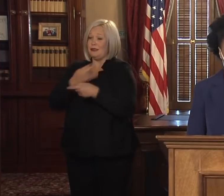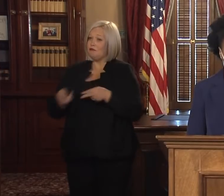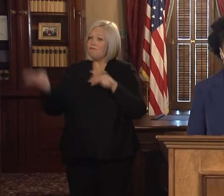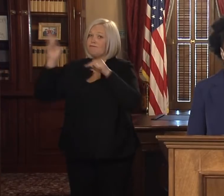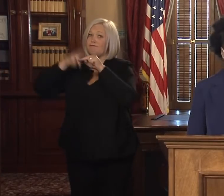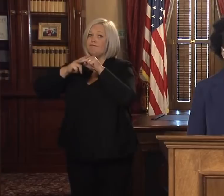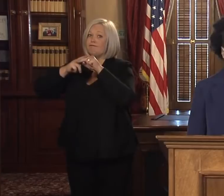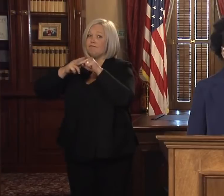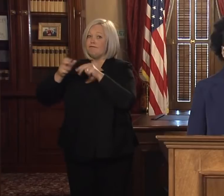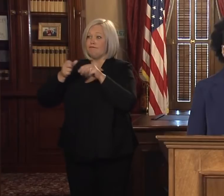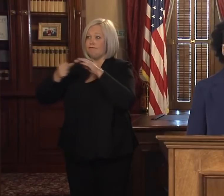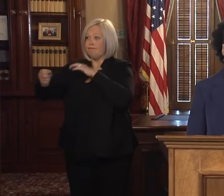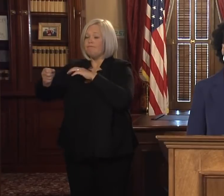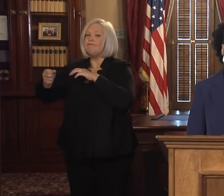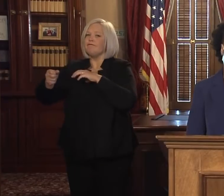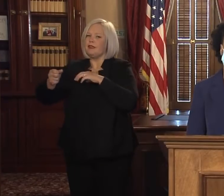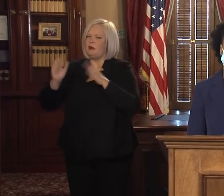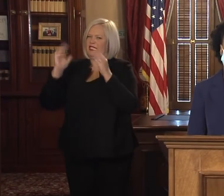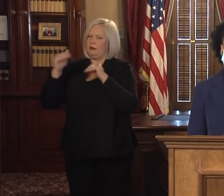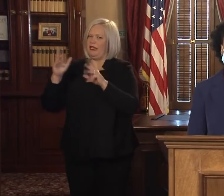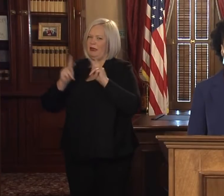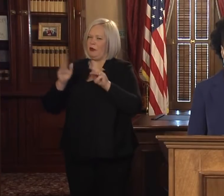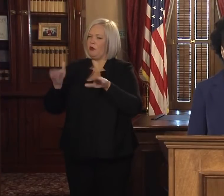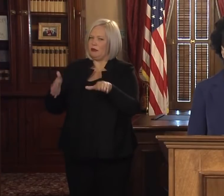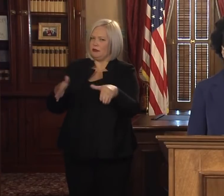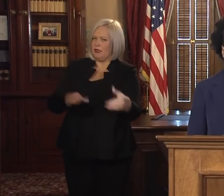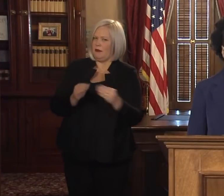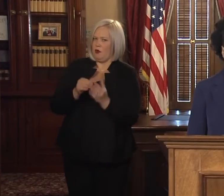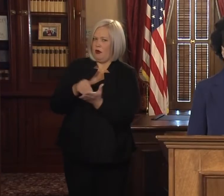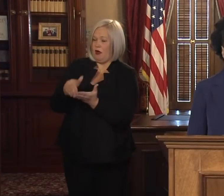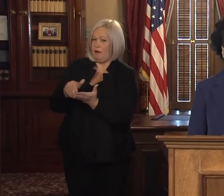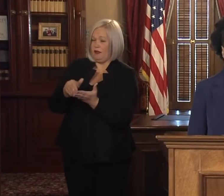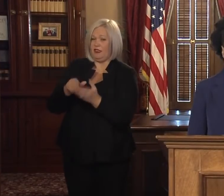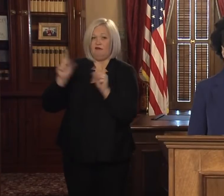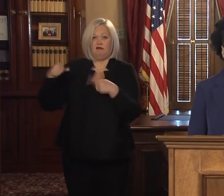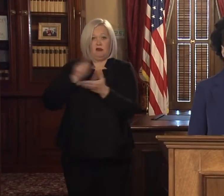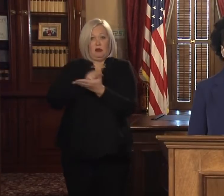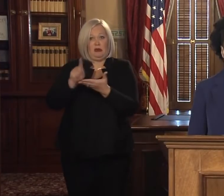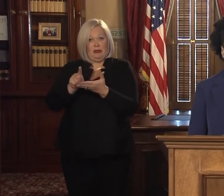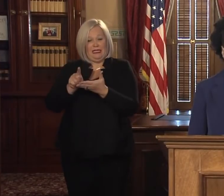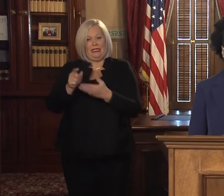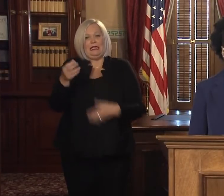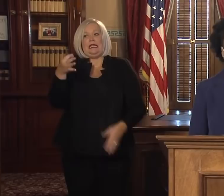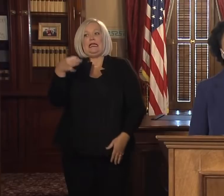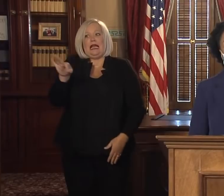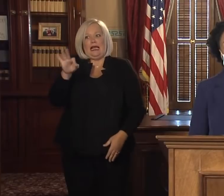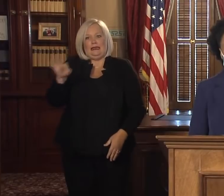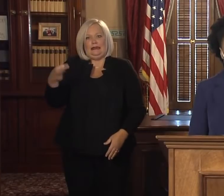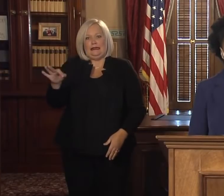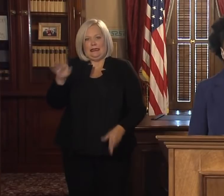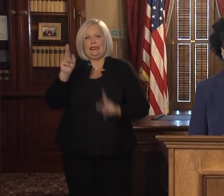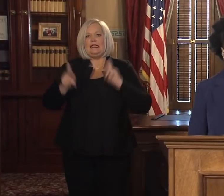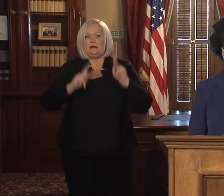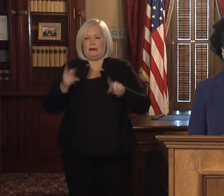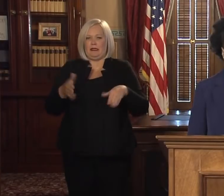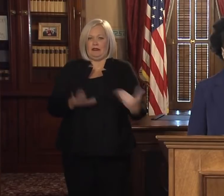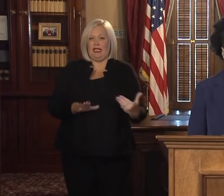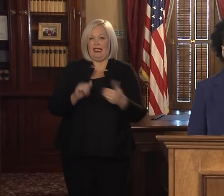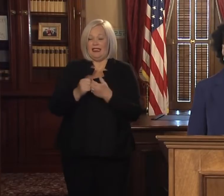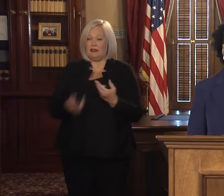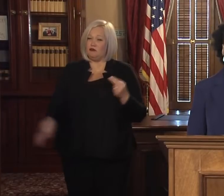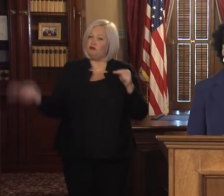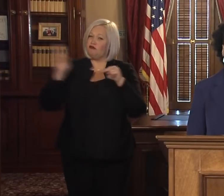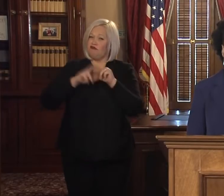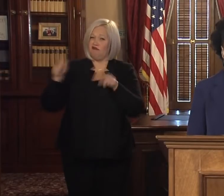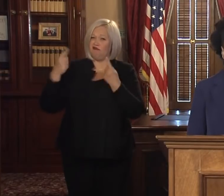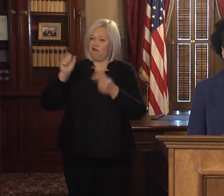within a few weeks. Our 7-day average for deaths is at 19, twice what it was at the beginning of September.